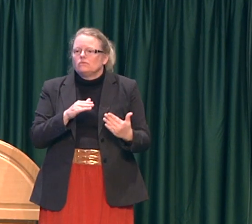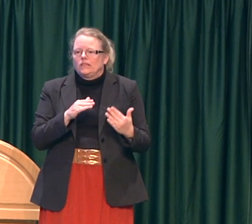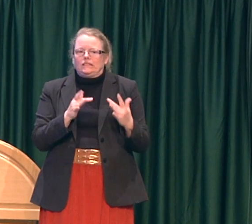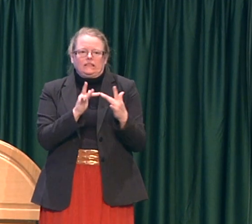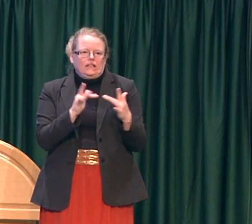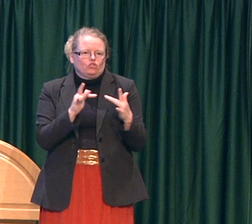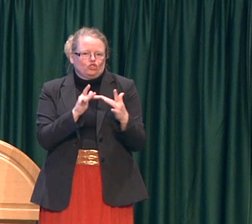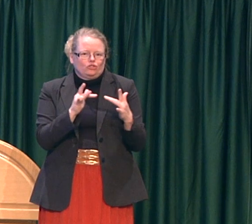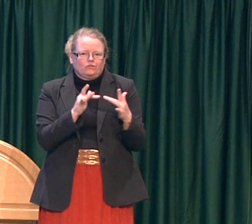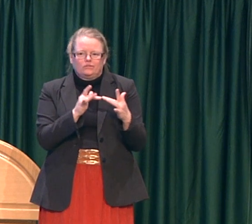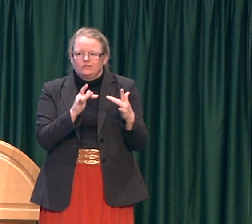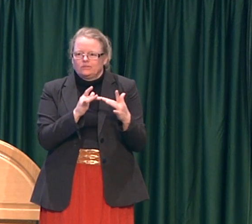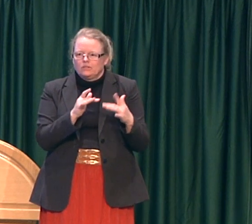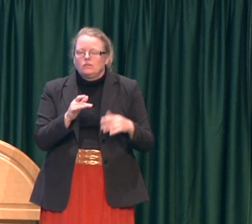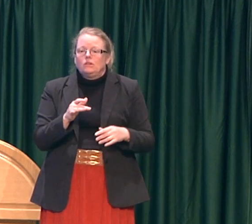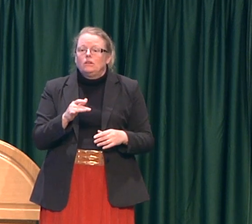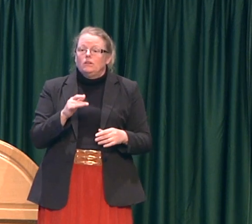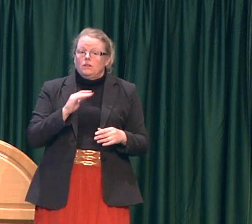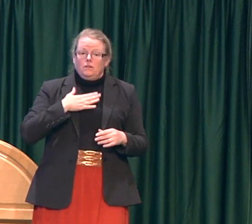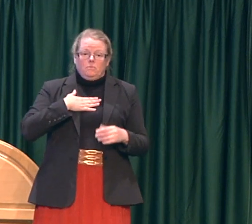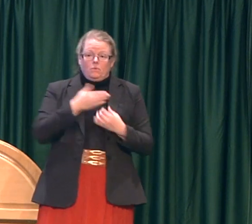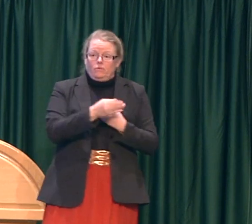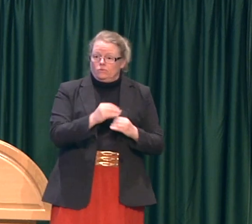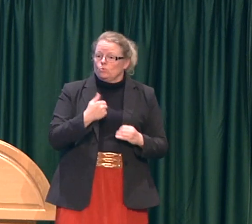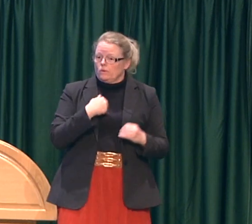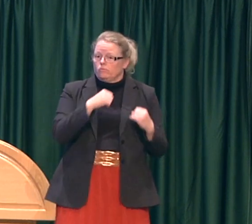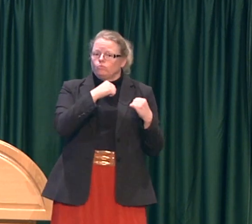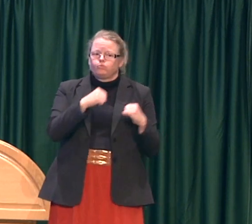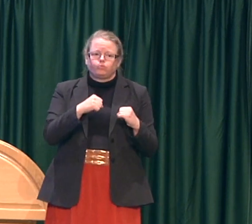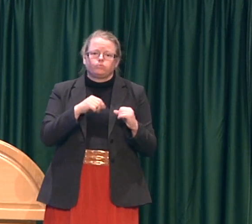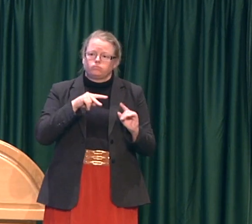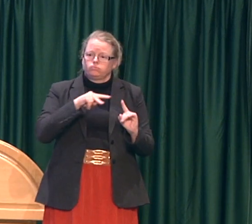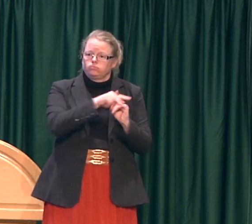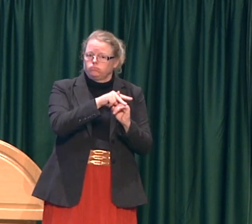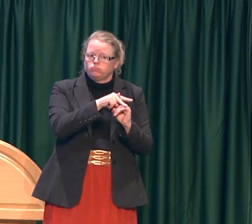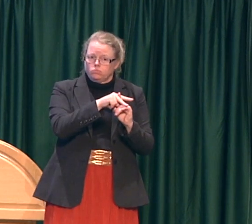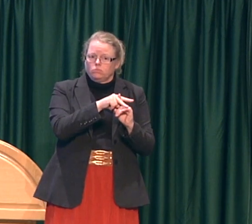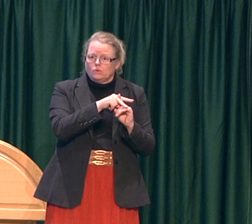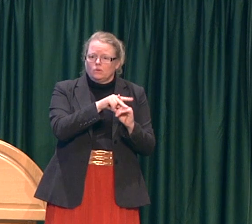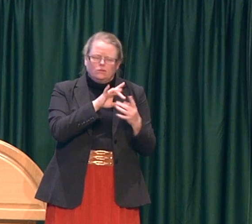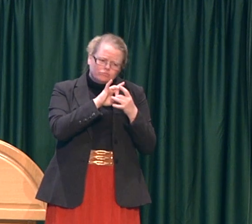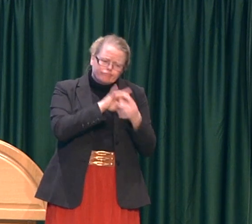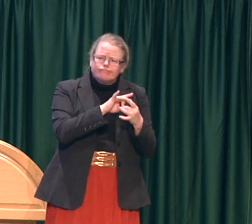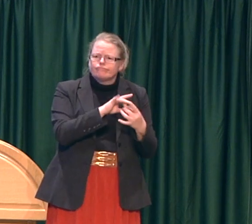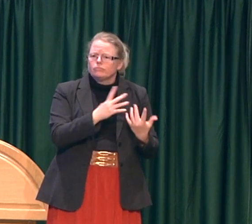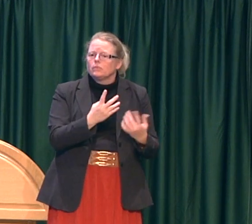One problem that we do face is technical. In my office, we have a very strong connection.